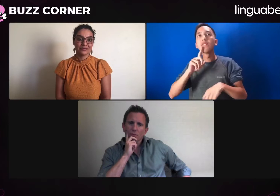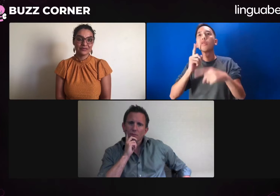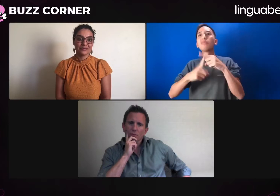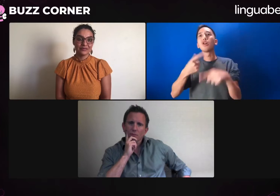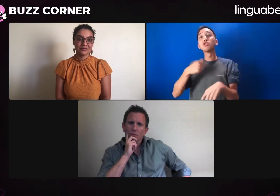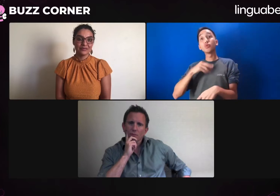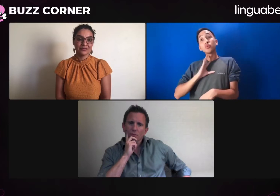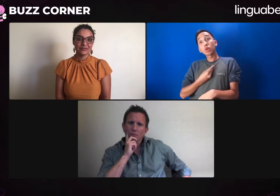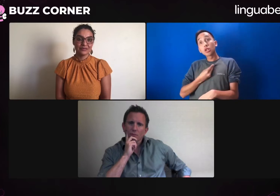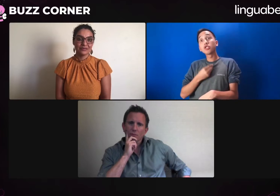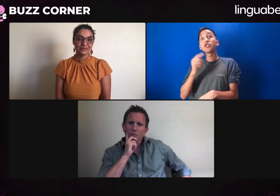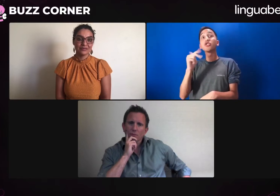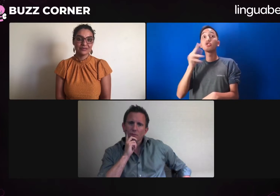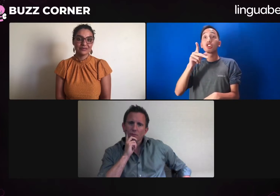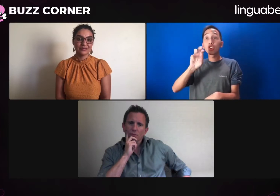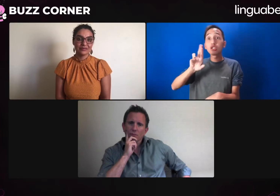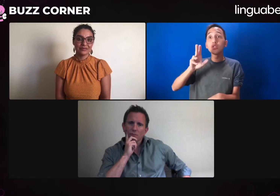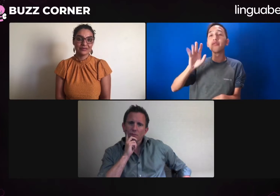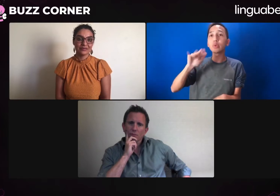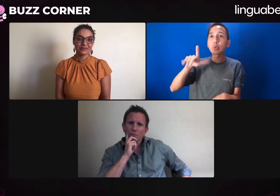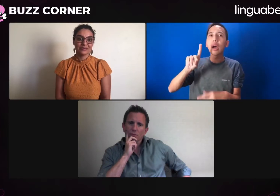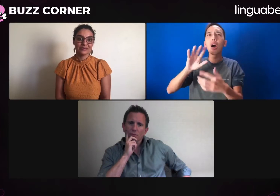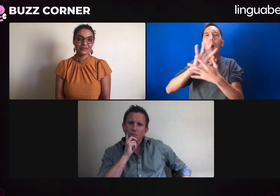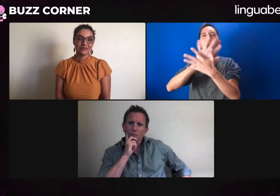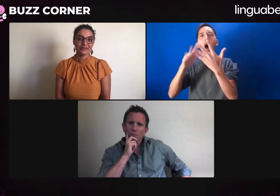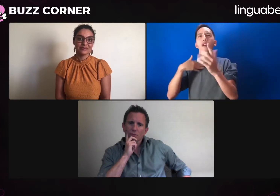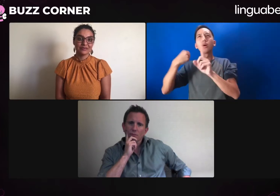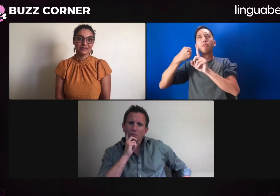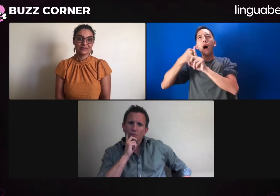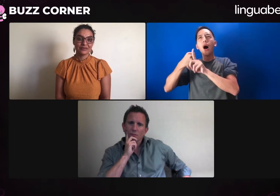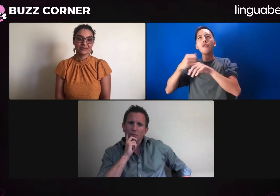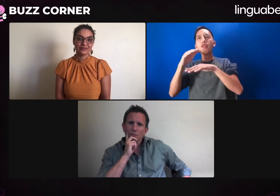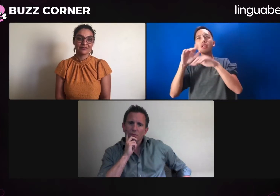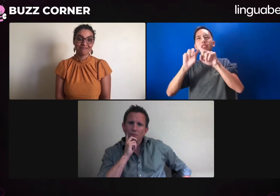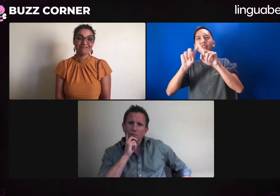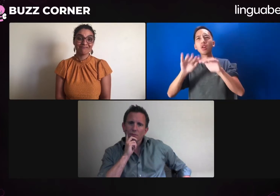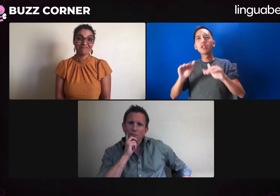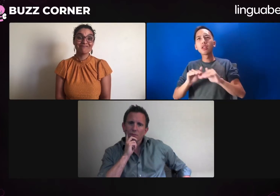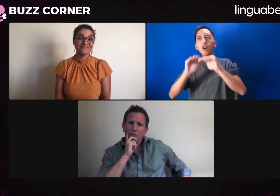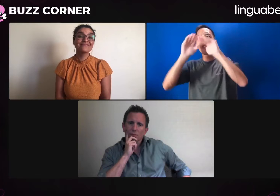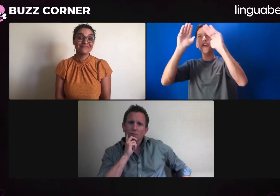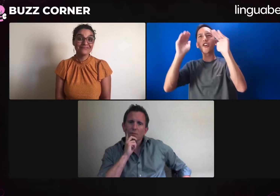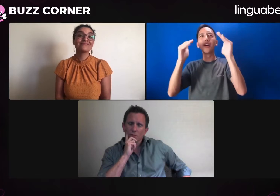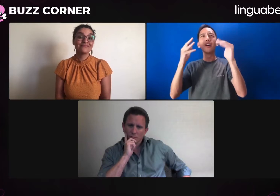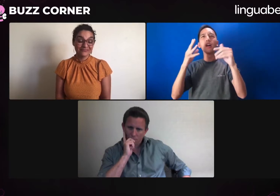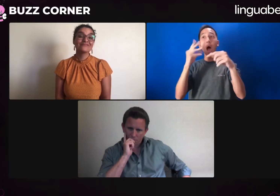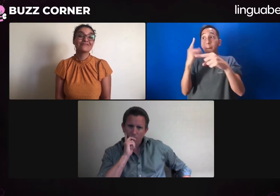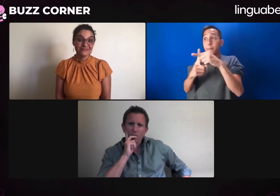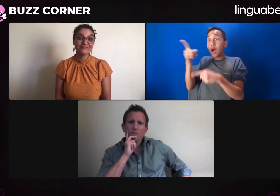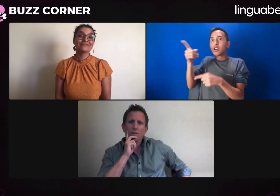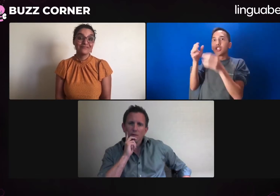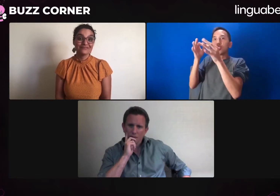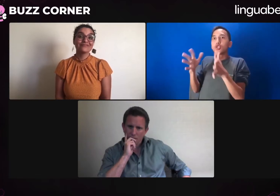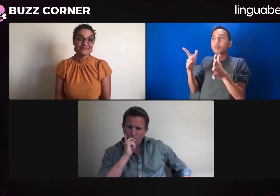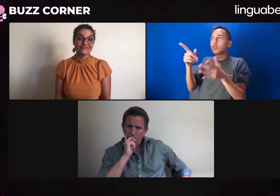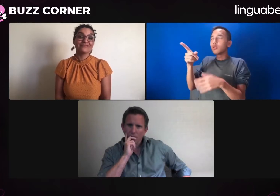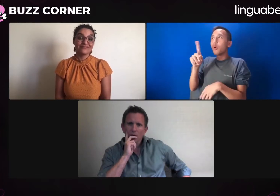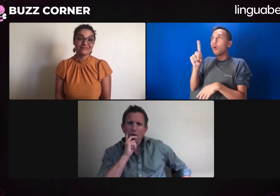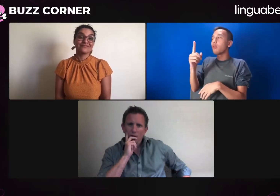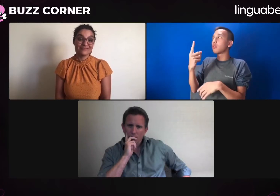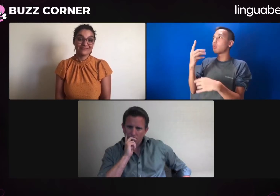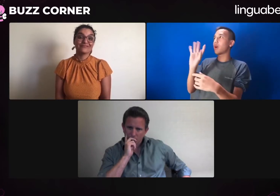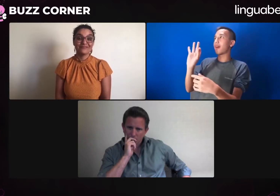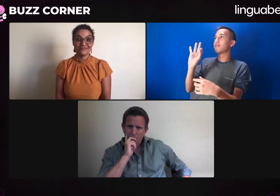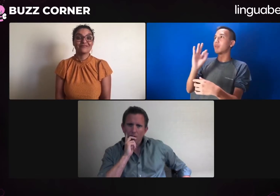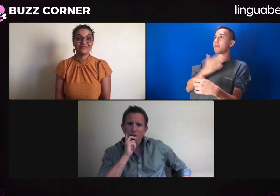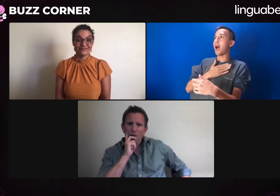I'm Khmer, I'm deaf, plus I'm transgender or gender fluid, and I look at all of the impact that occurs